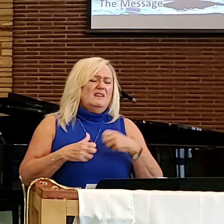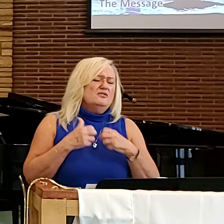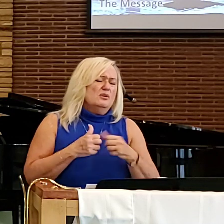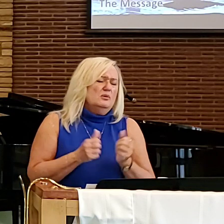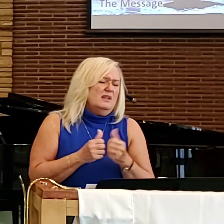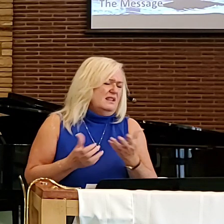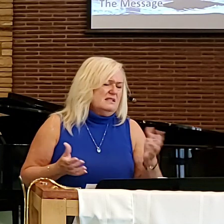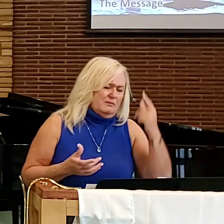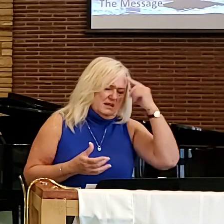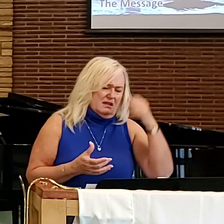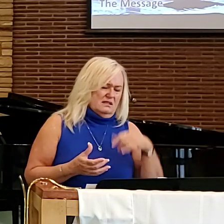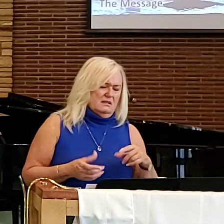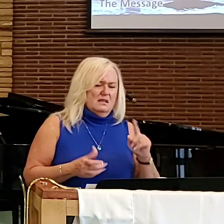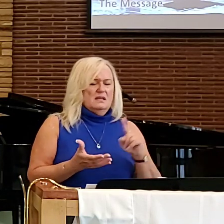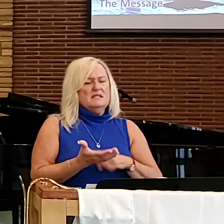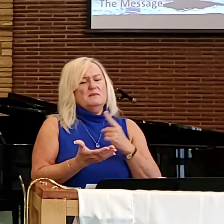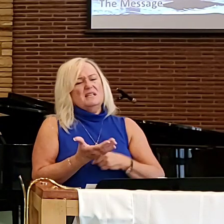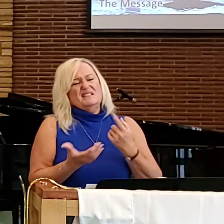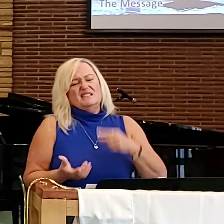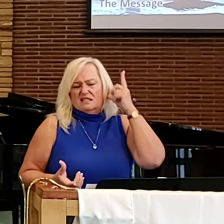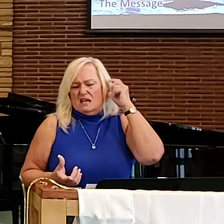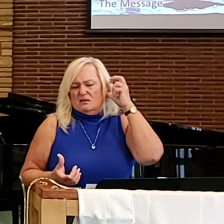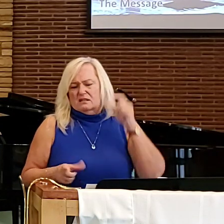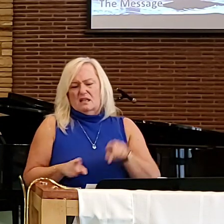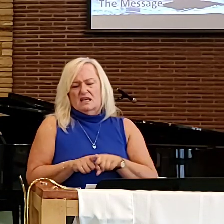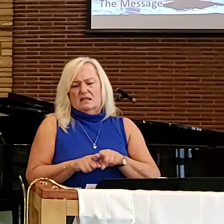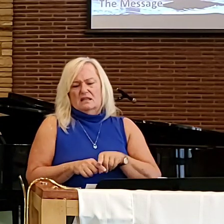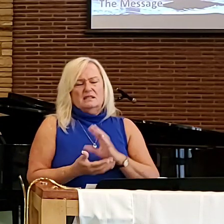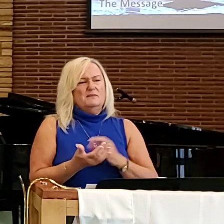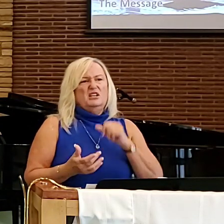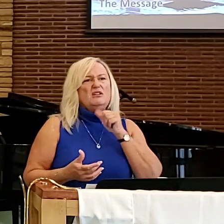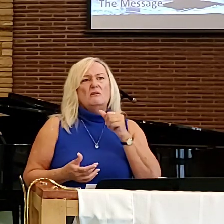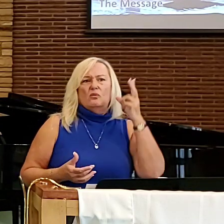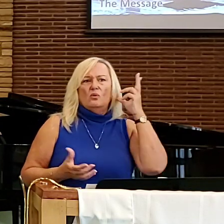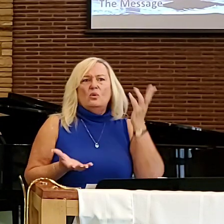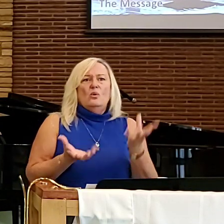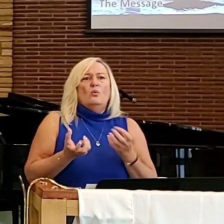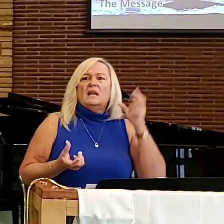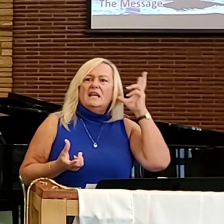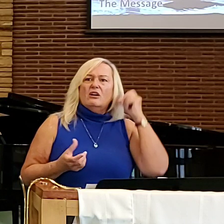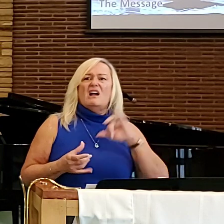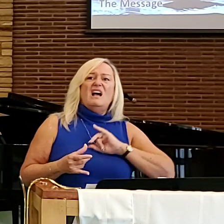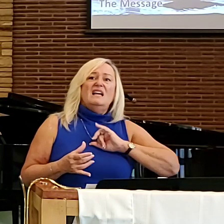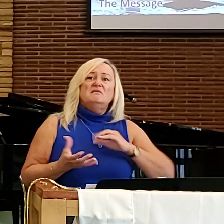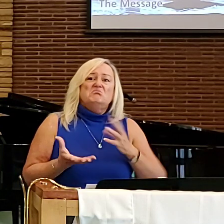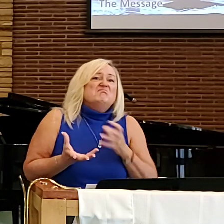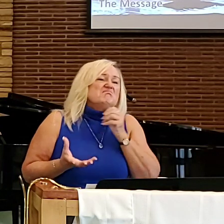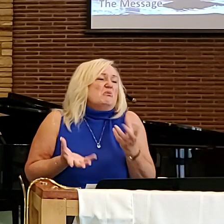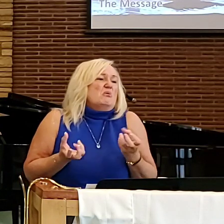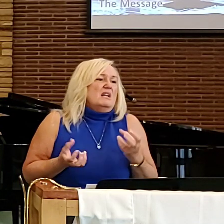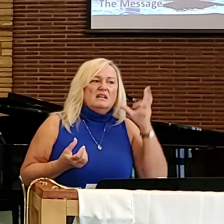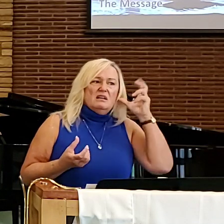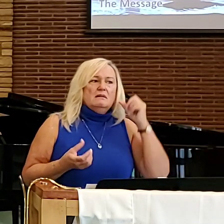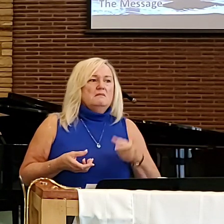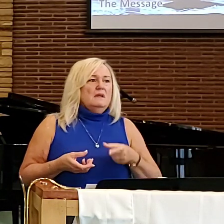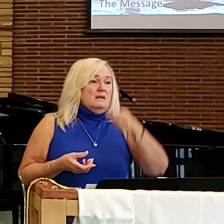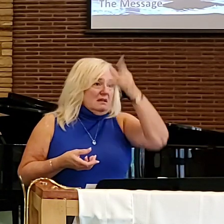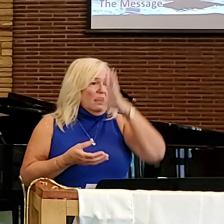this because sometimes this can sound like something you don't want to hear or I don't want to hear. God is